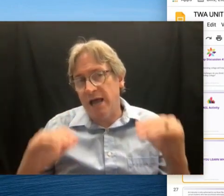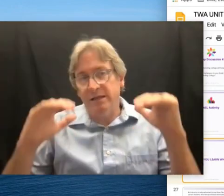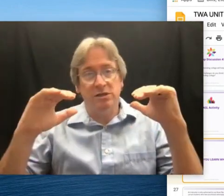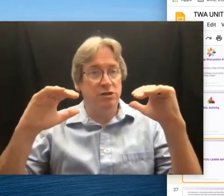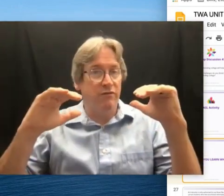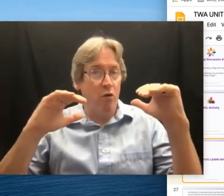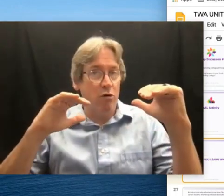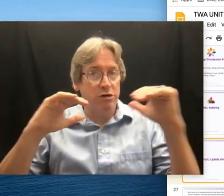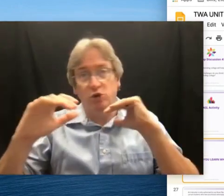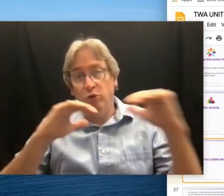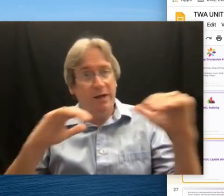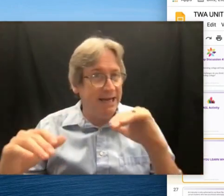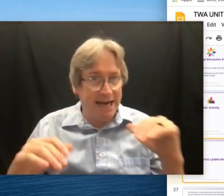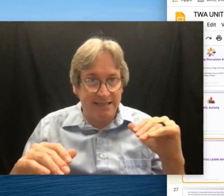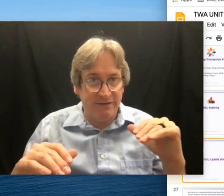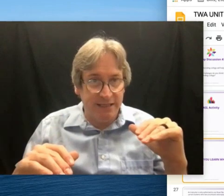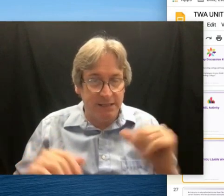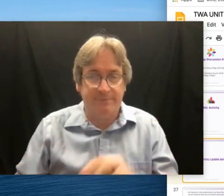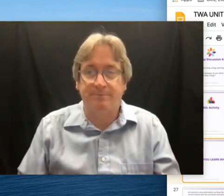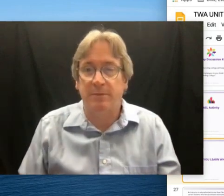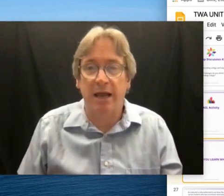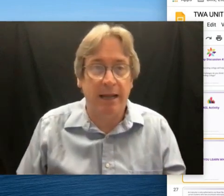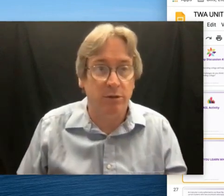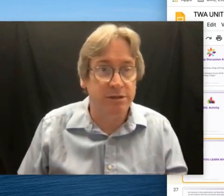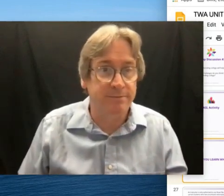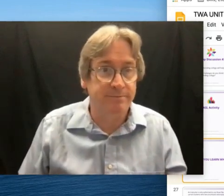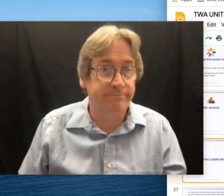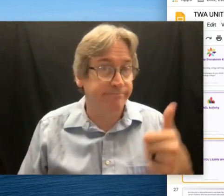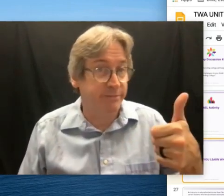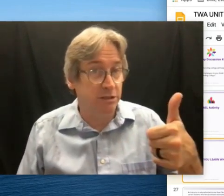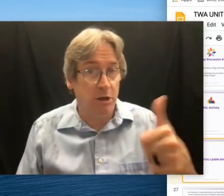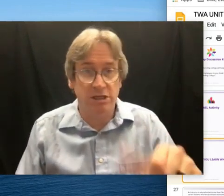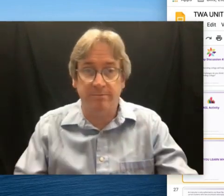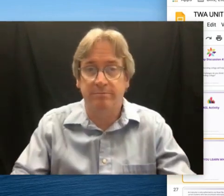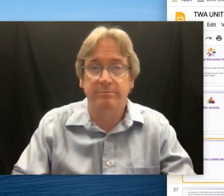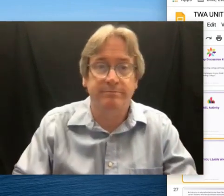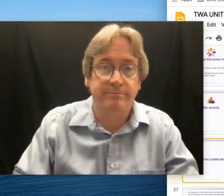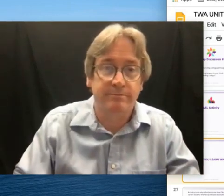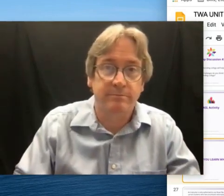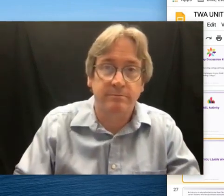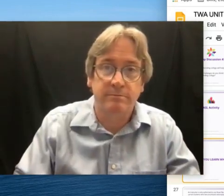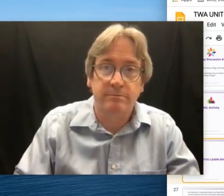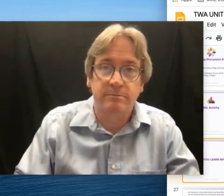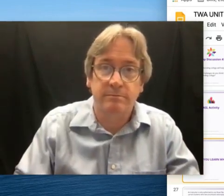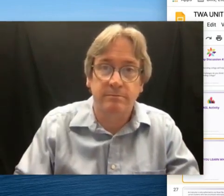those signs for school-related activities and labels. Awesome.